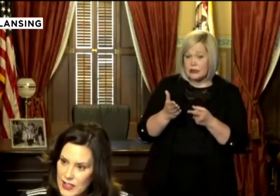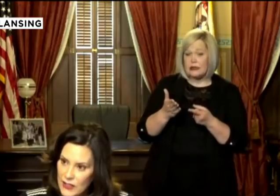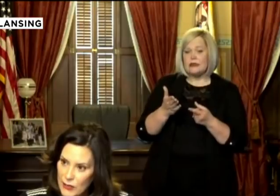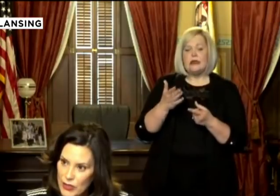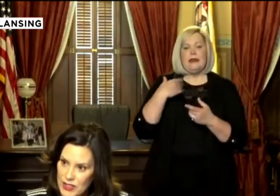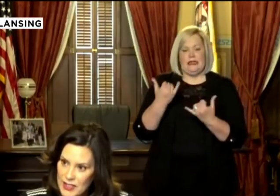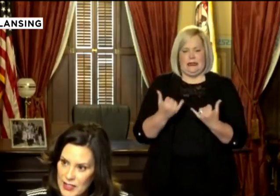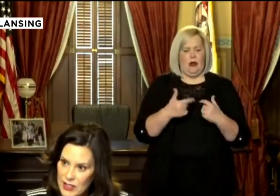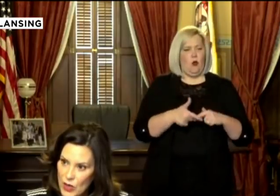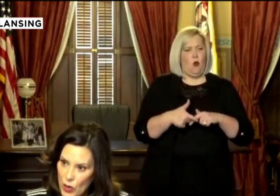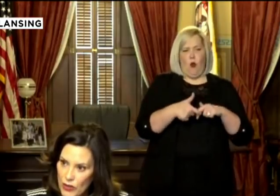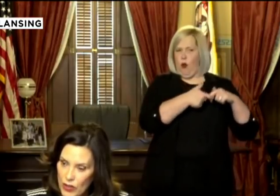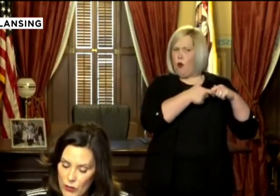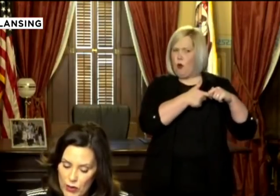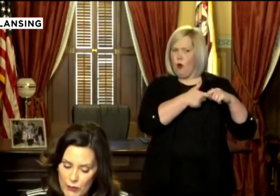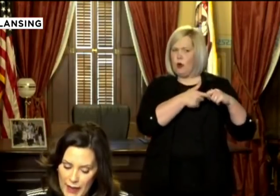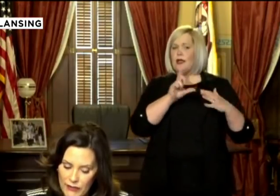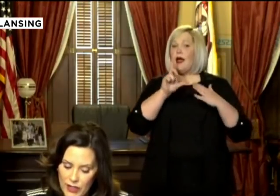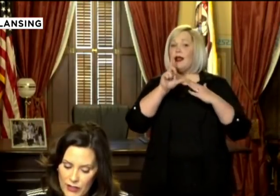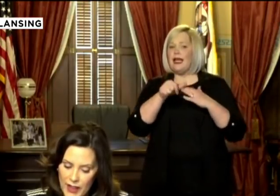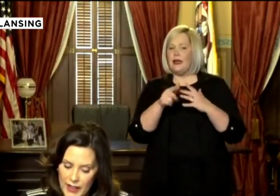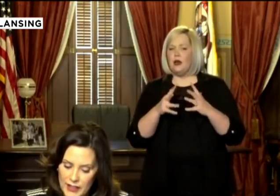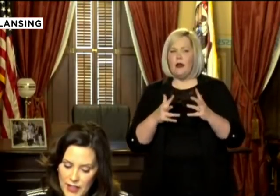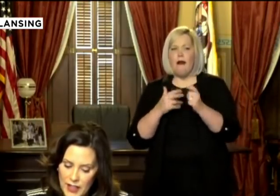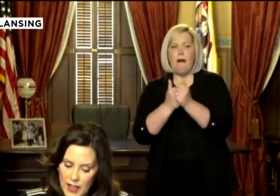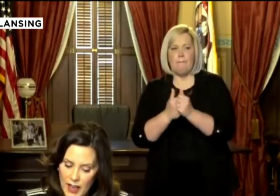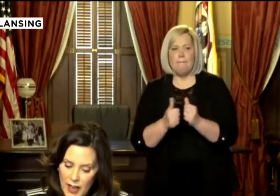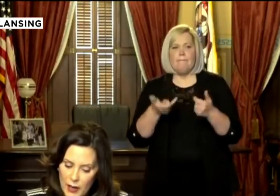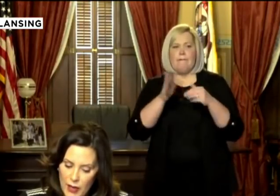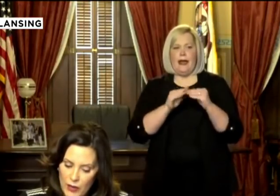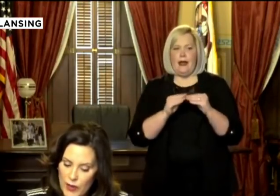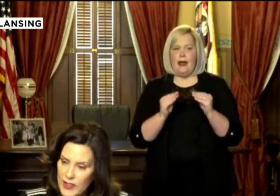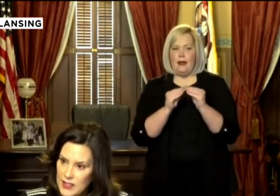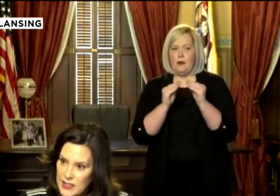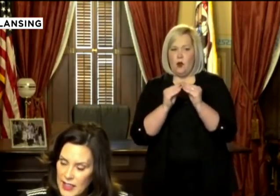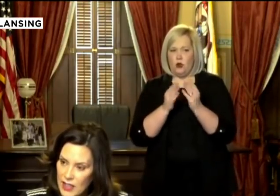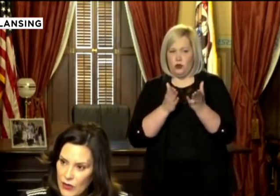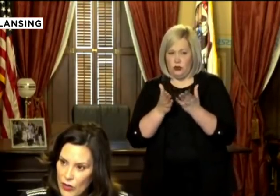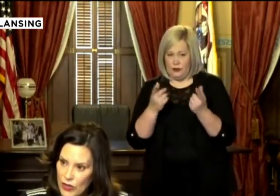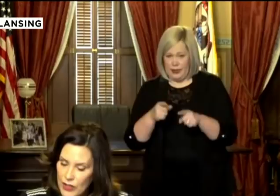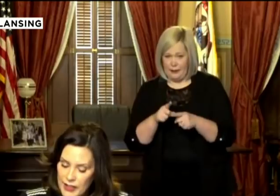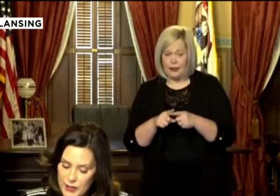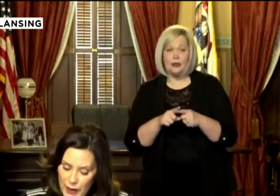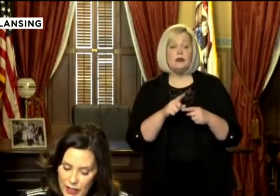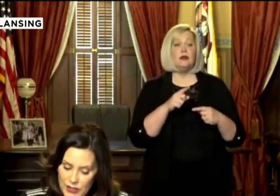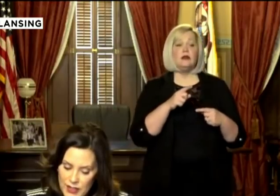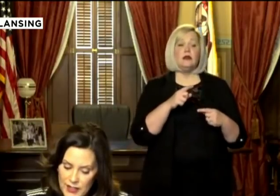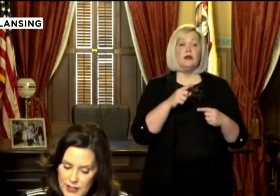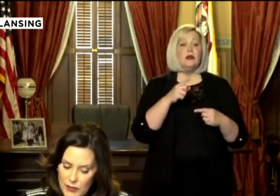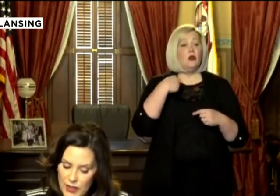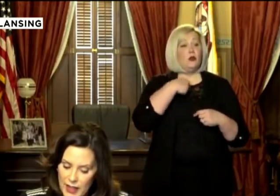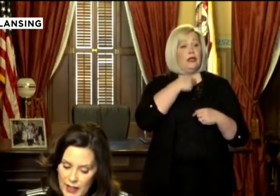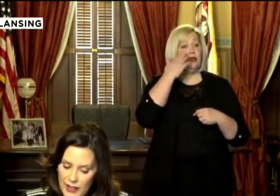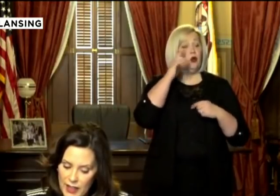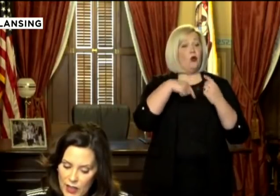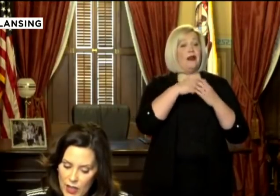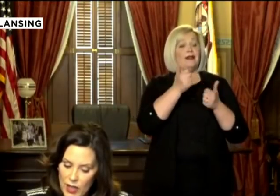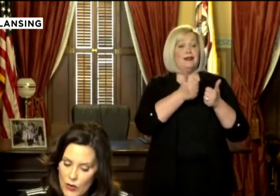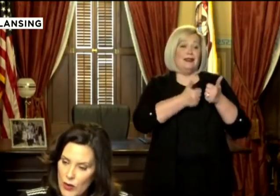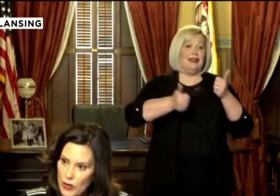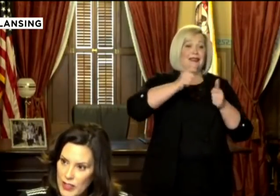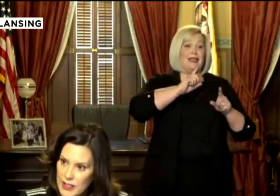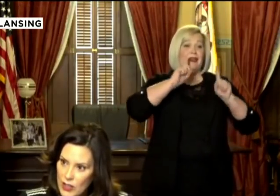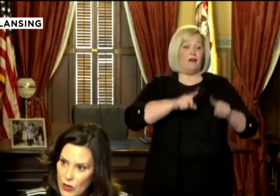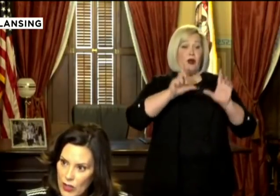needed after the state of emergency is over, and we are mindful of that. And when this executive order expires, that is something that I